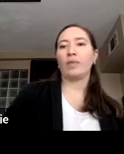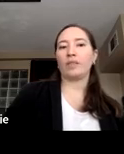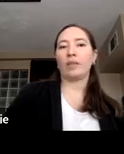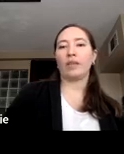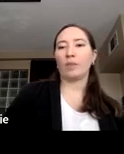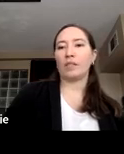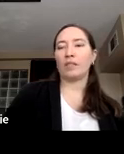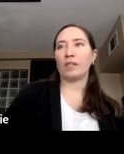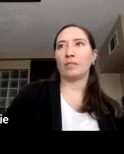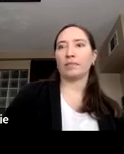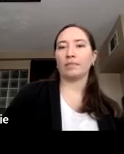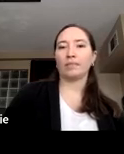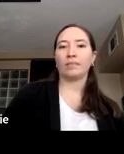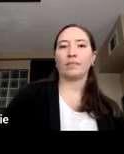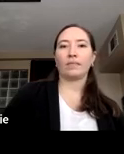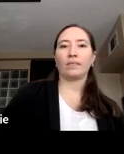And it would display the responses here.